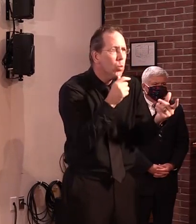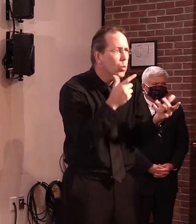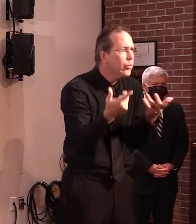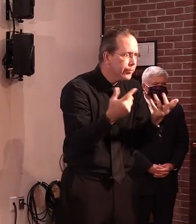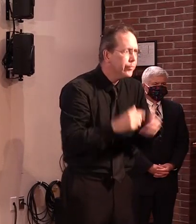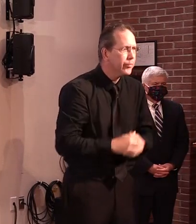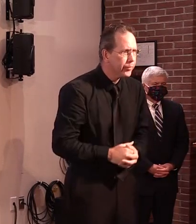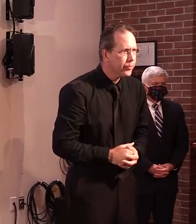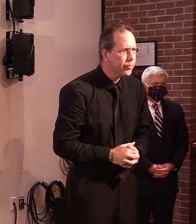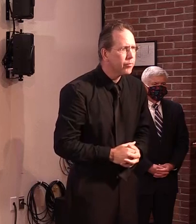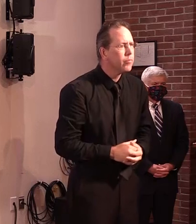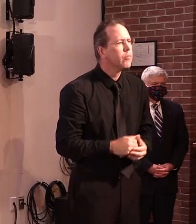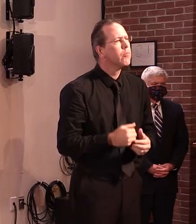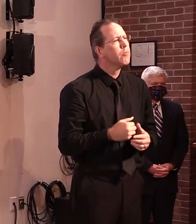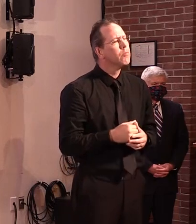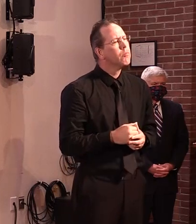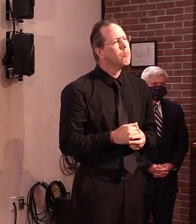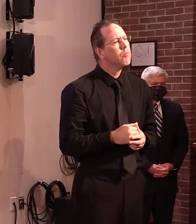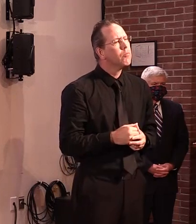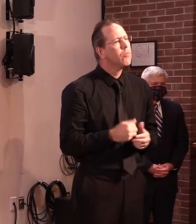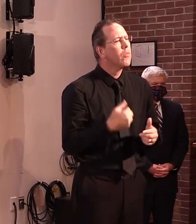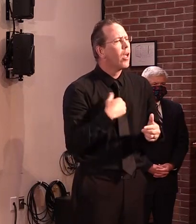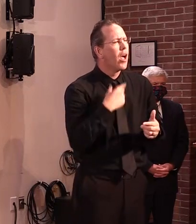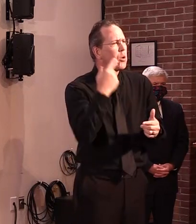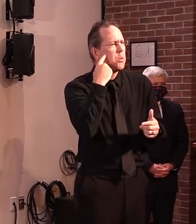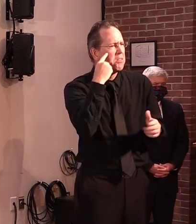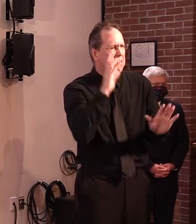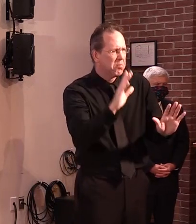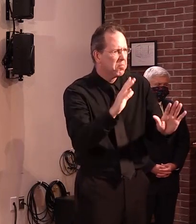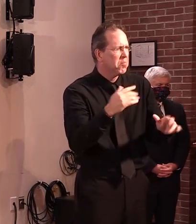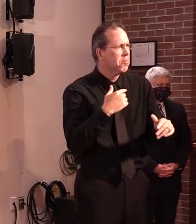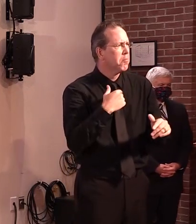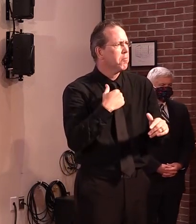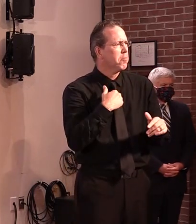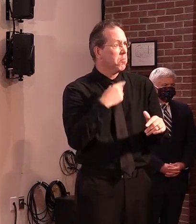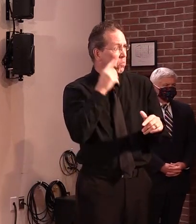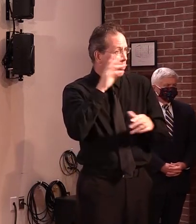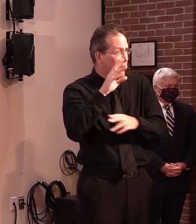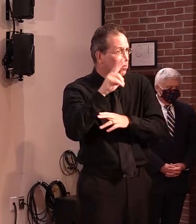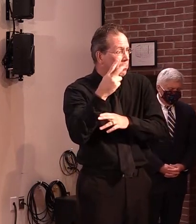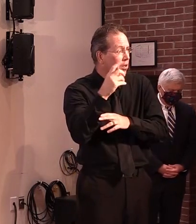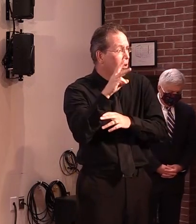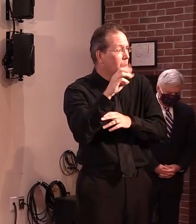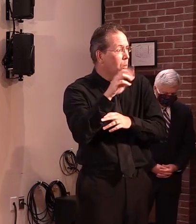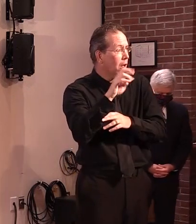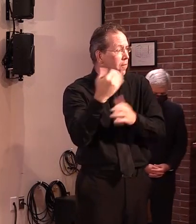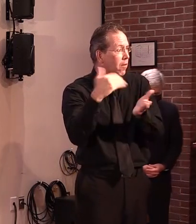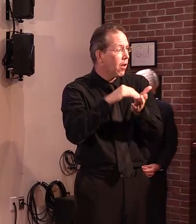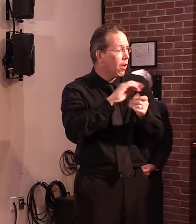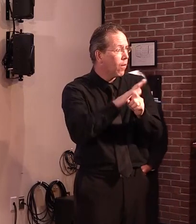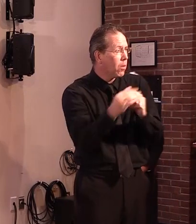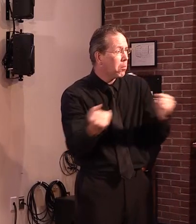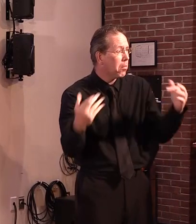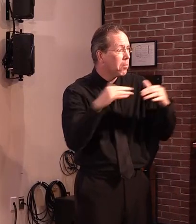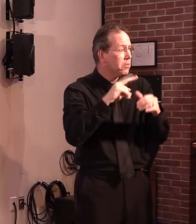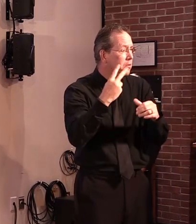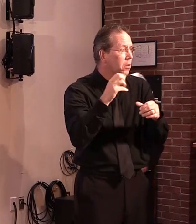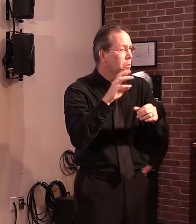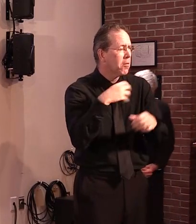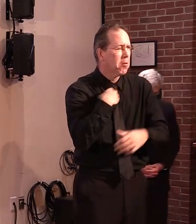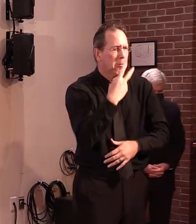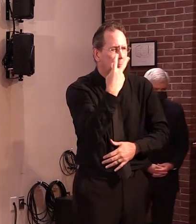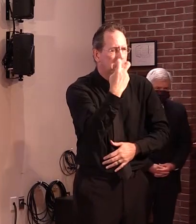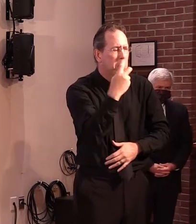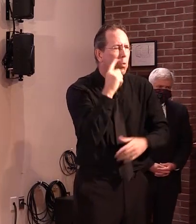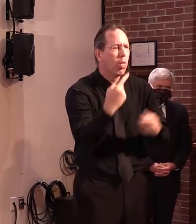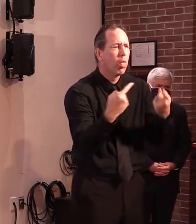second wave. And this really relates to what I said a moment ago. It's going to be challenging as you get into the fall and the winter, but